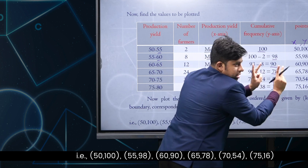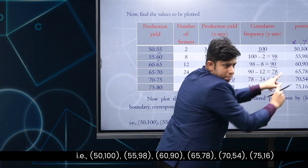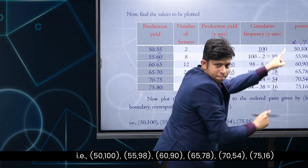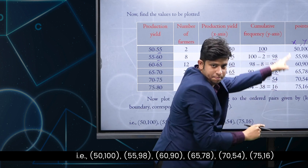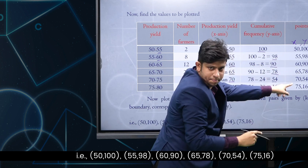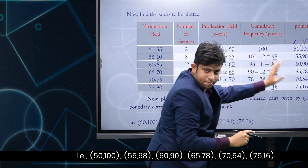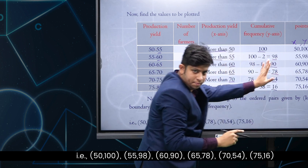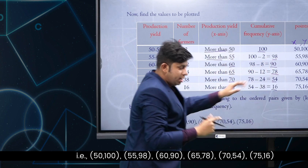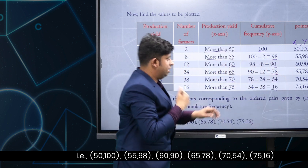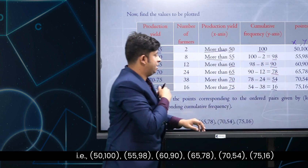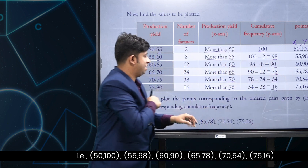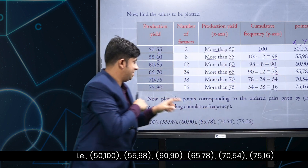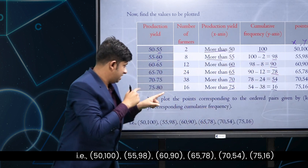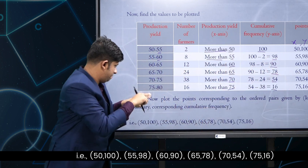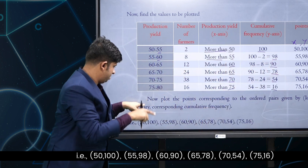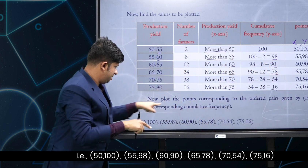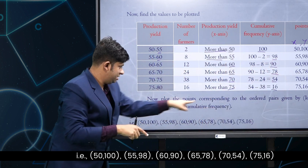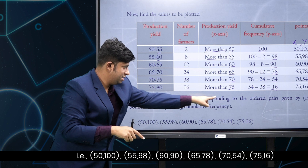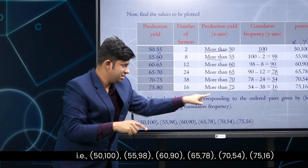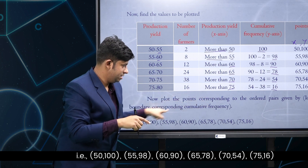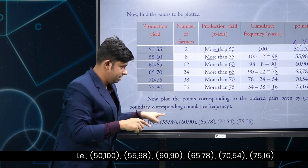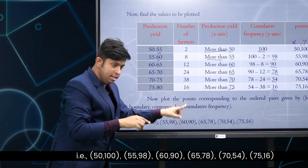54, 75, 16.